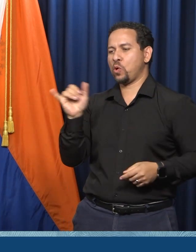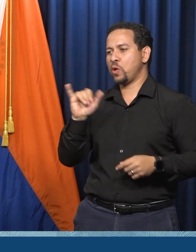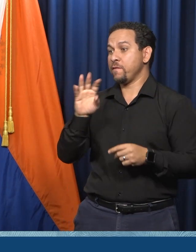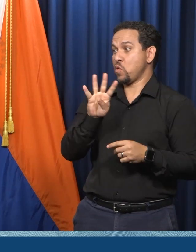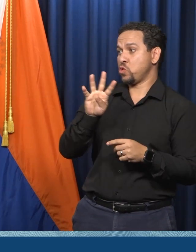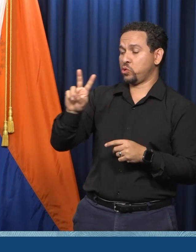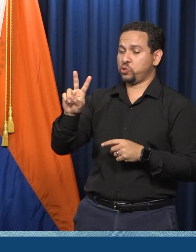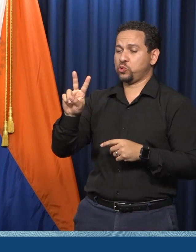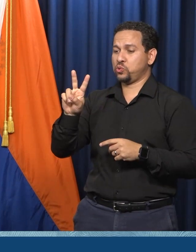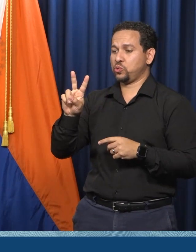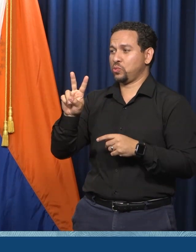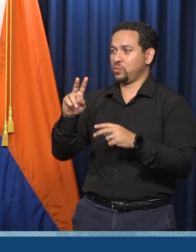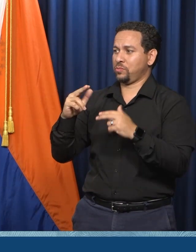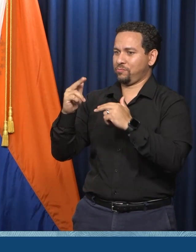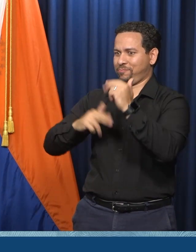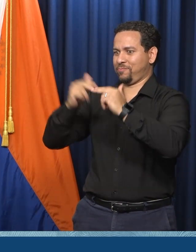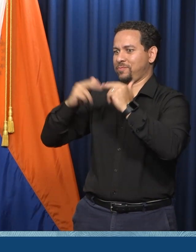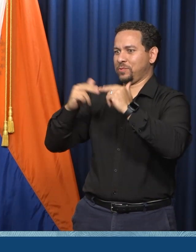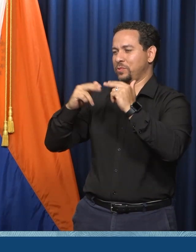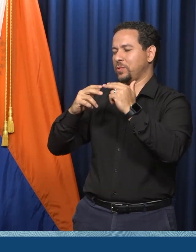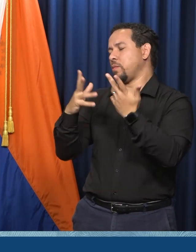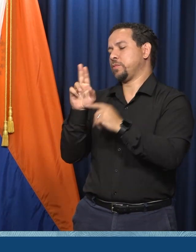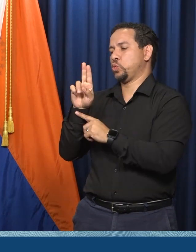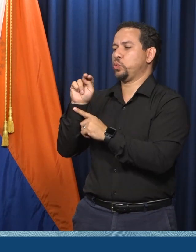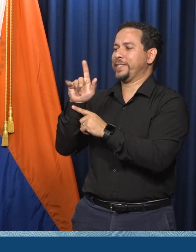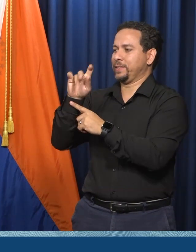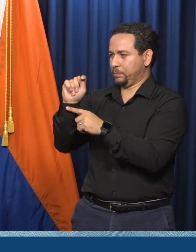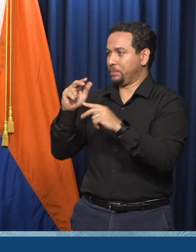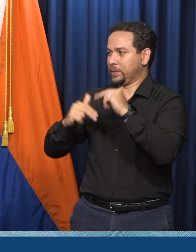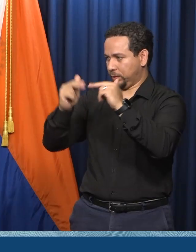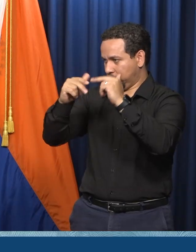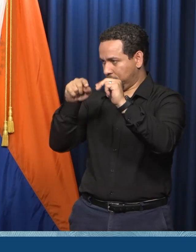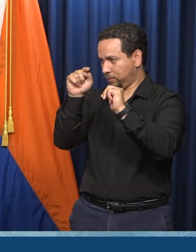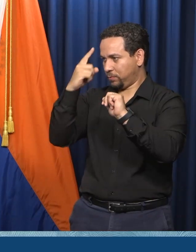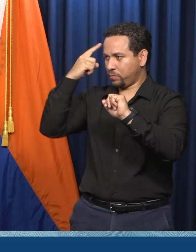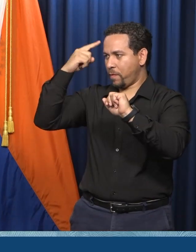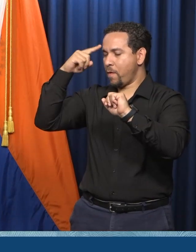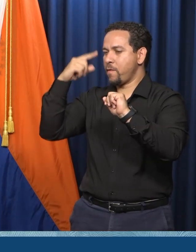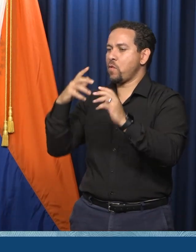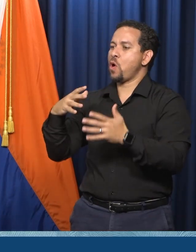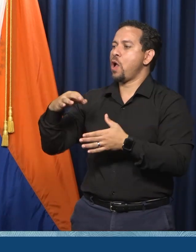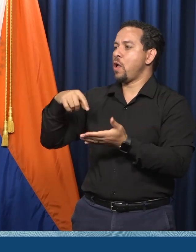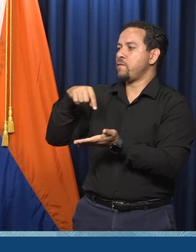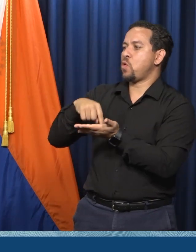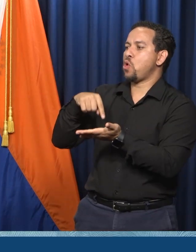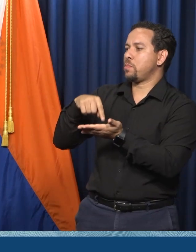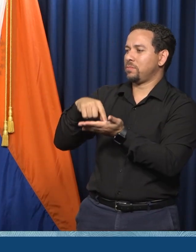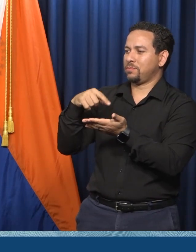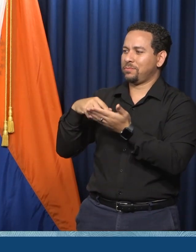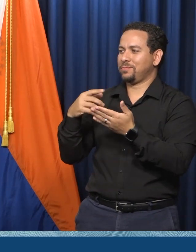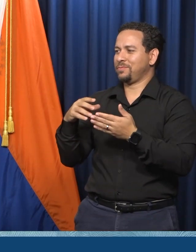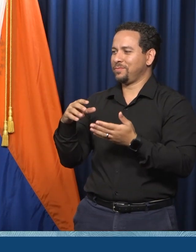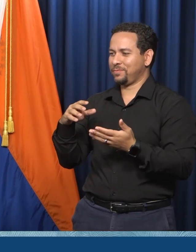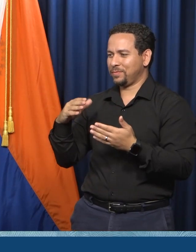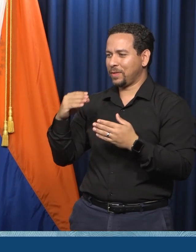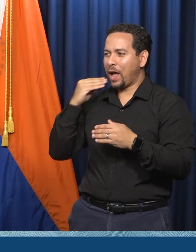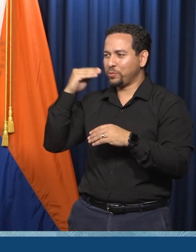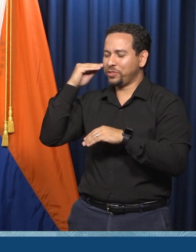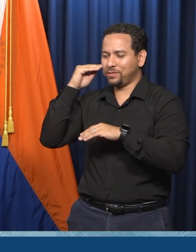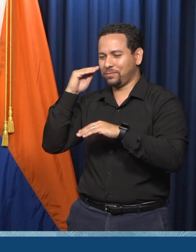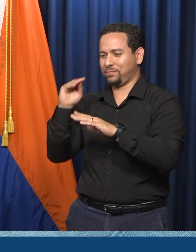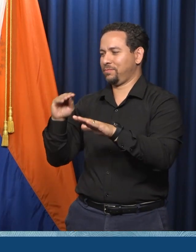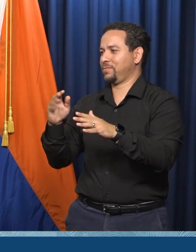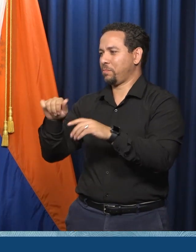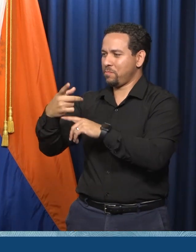Route 22 in Goldensbridge. We're hoping to do more in terms of housing, especially for our large growing senior community. That's a